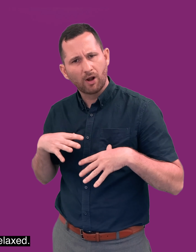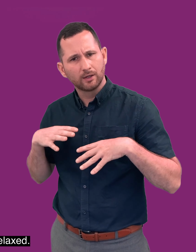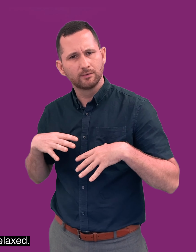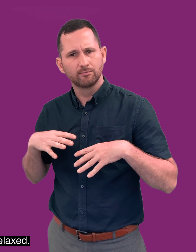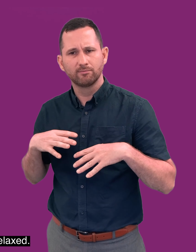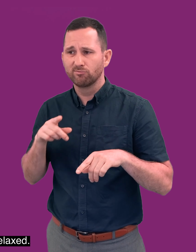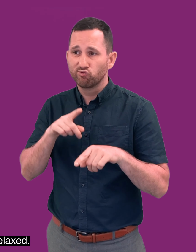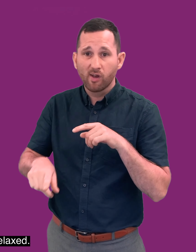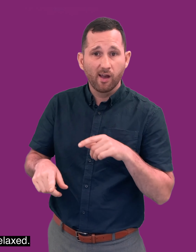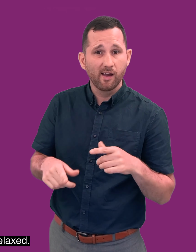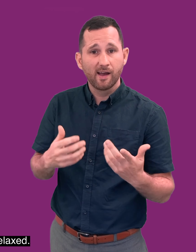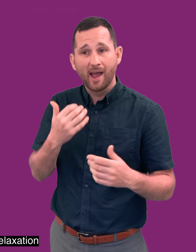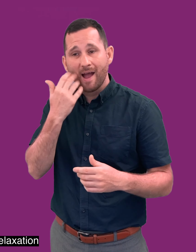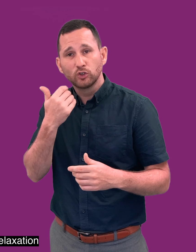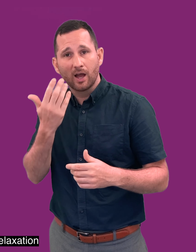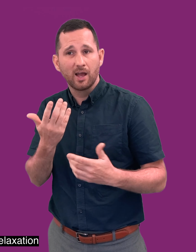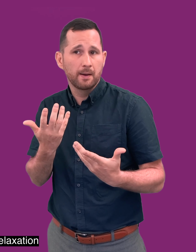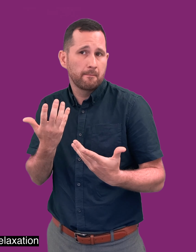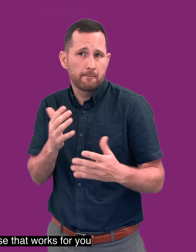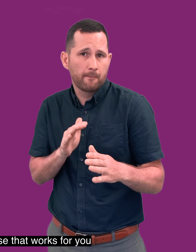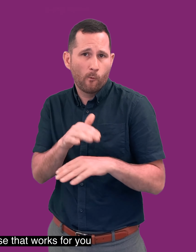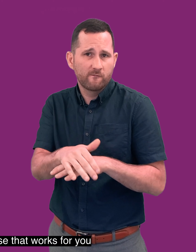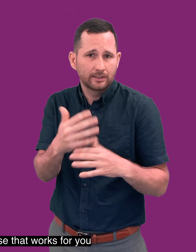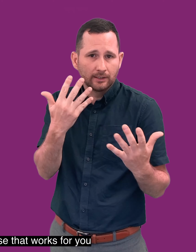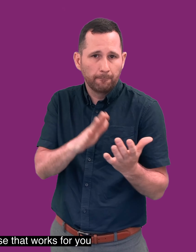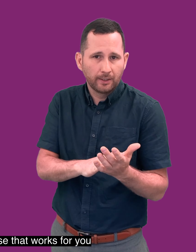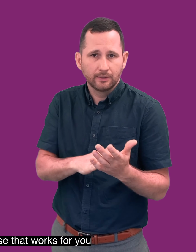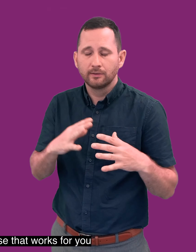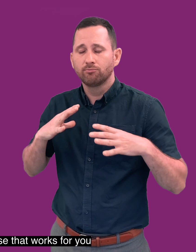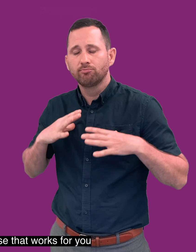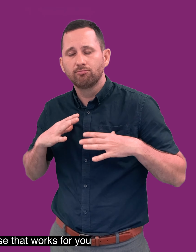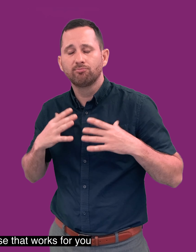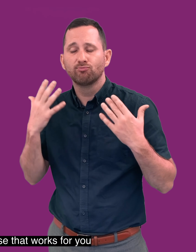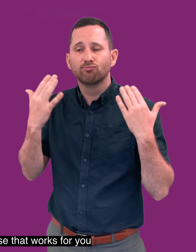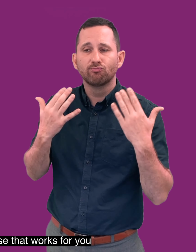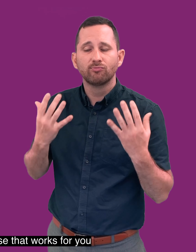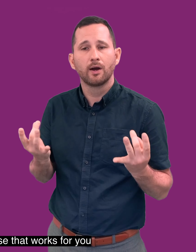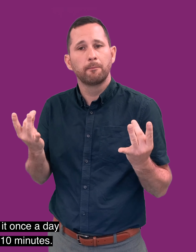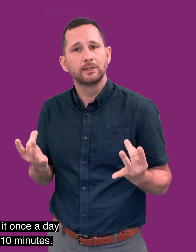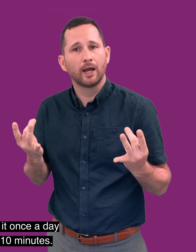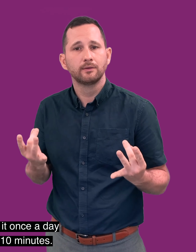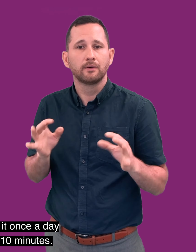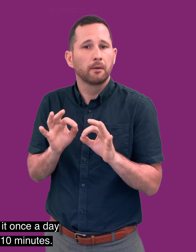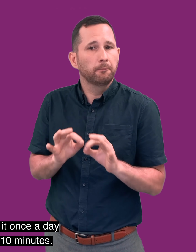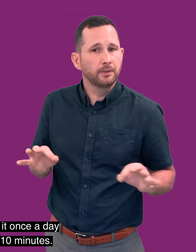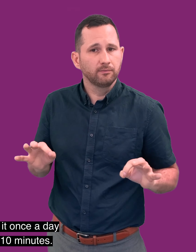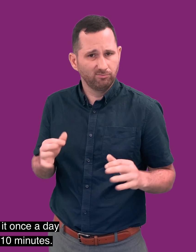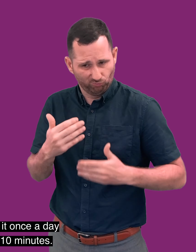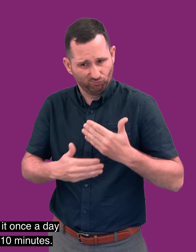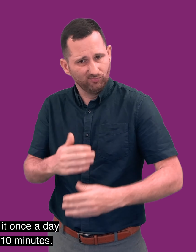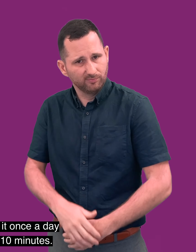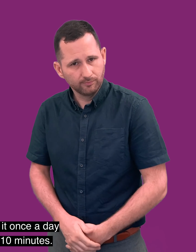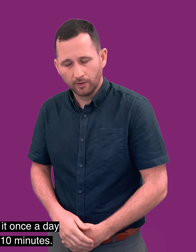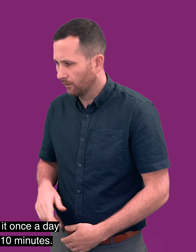Stay relaxed. Find a relaxation or meditation practice that works for you and practice it once a day for at least